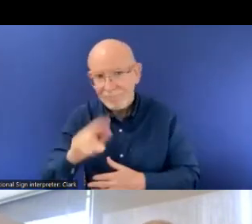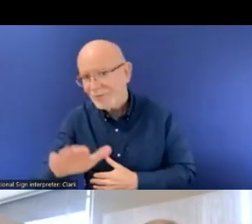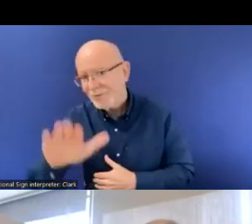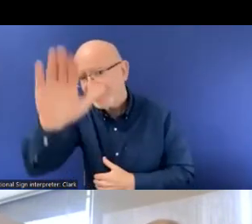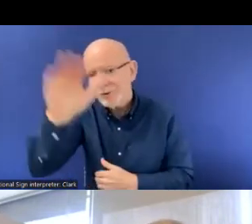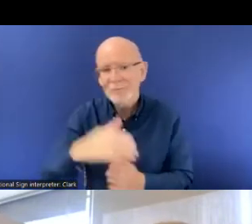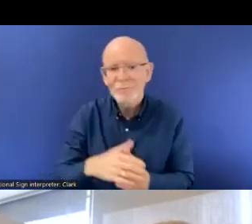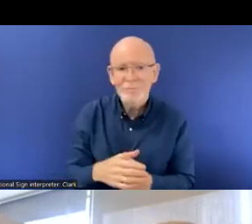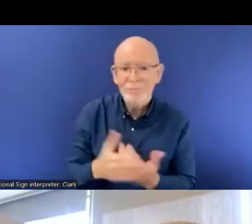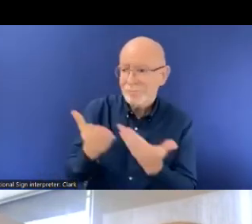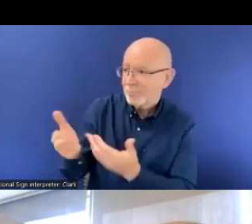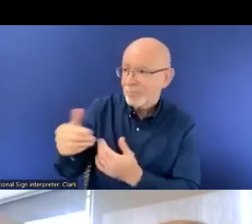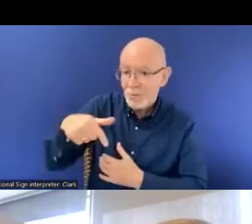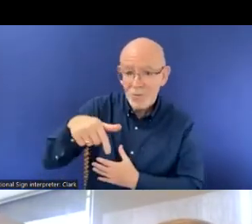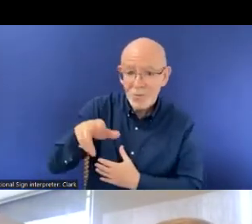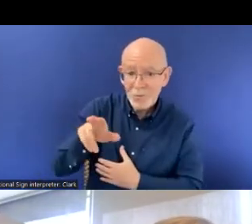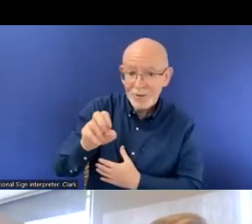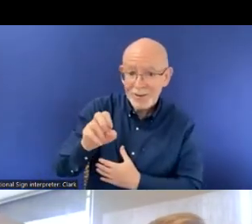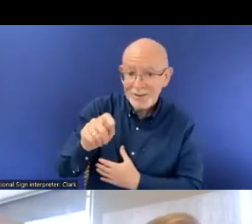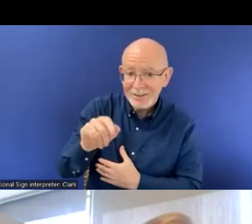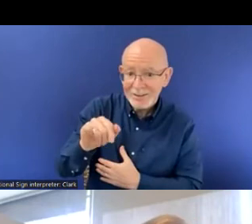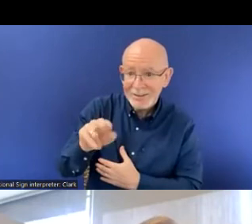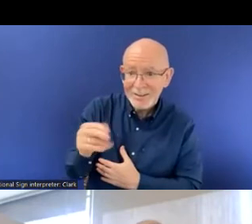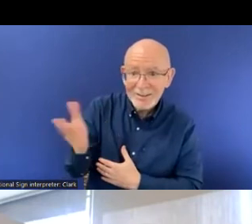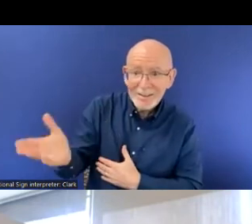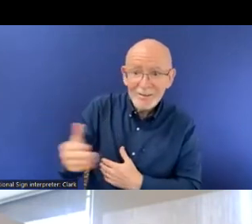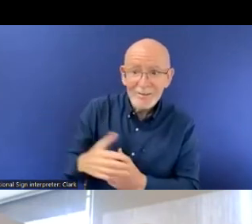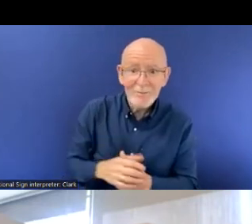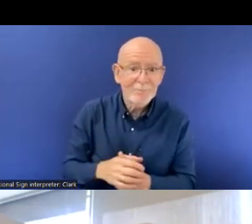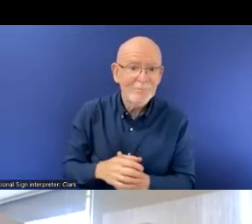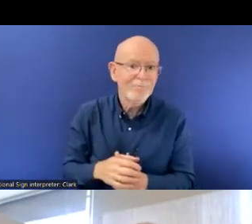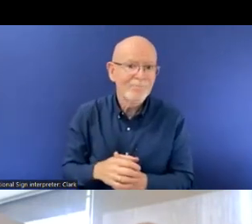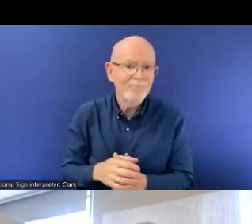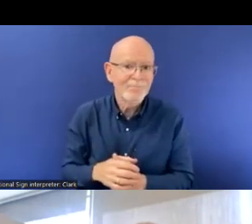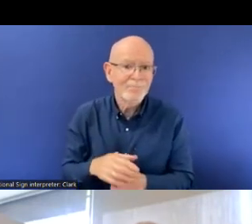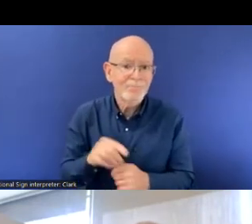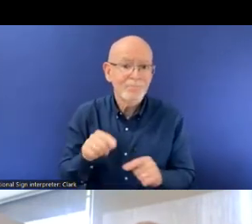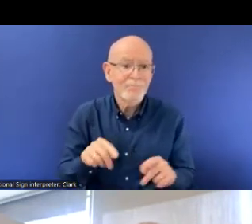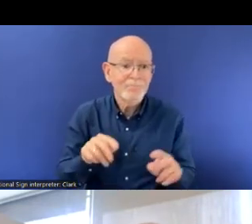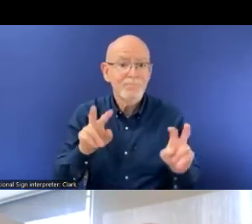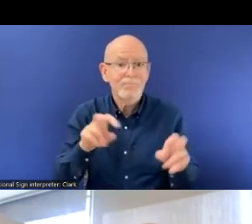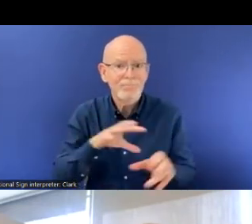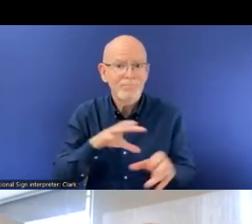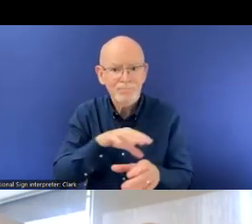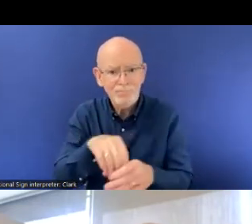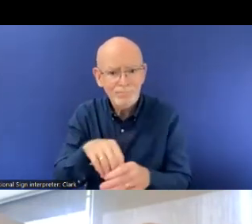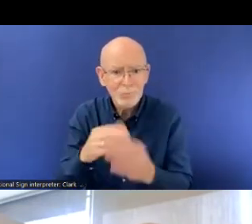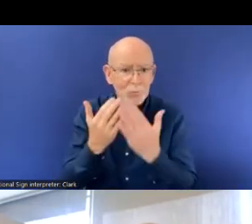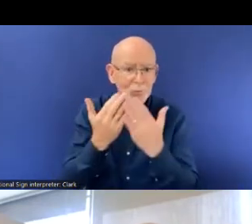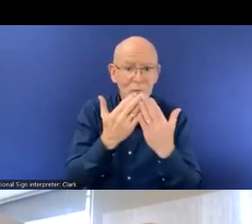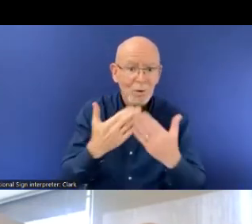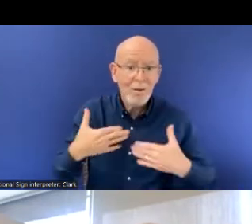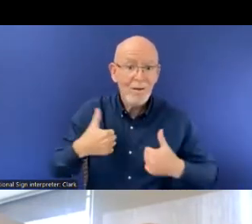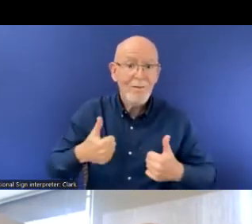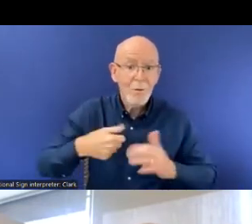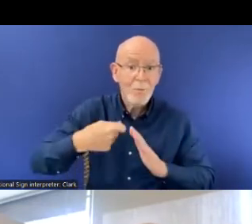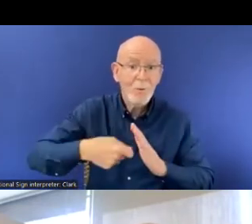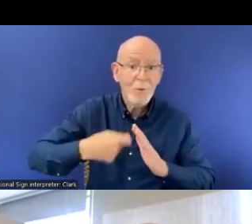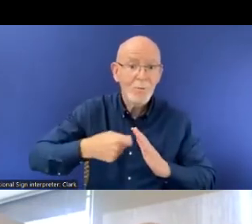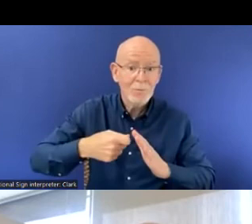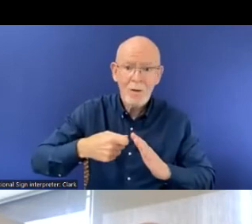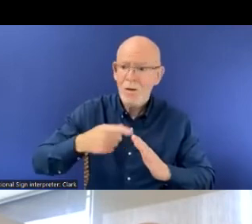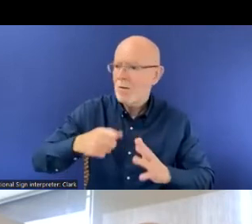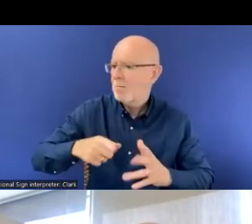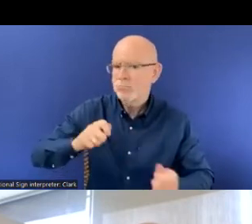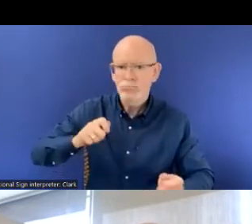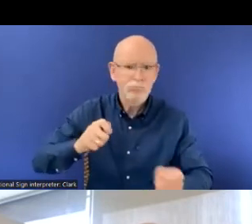has low cost and high benefits. Okay. Well, thank you one and all for those initial thoughts. Buckle